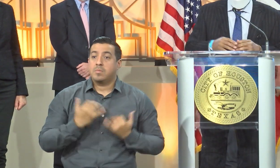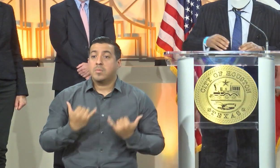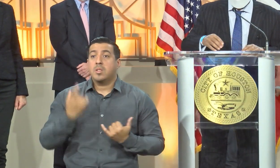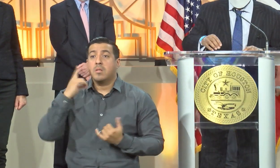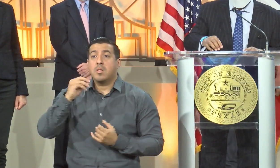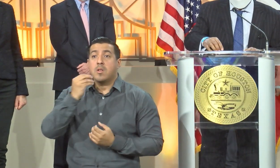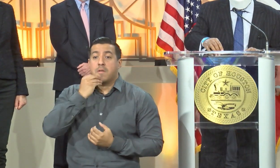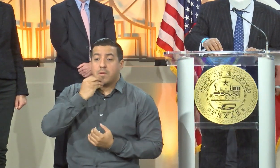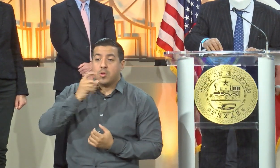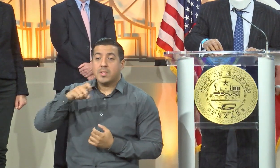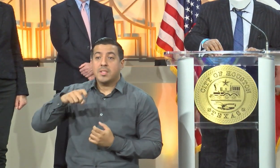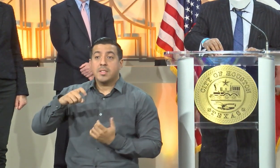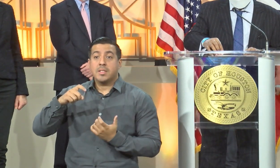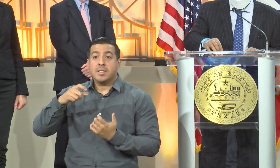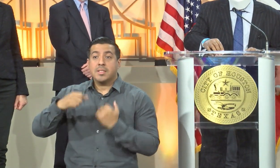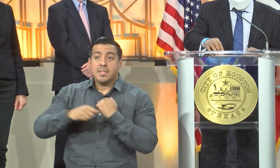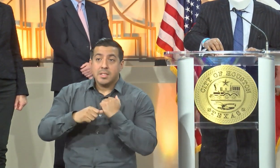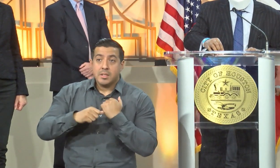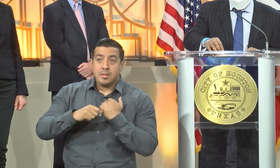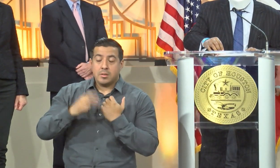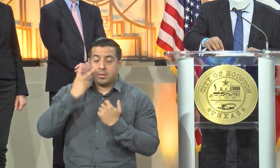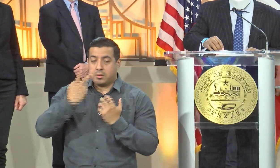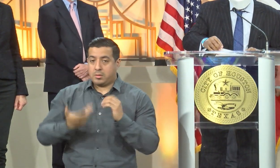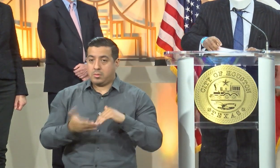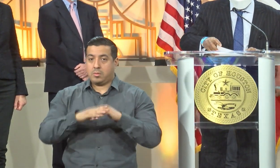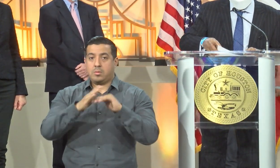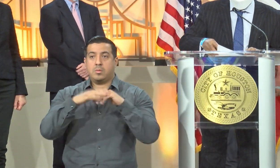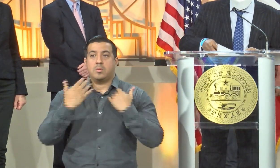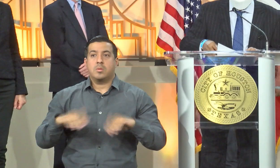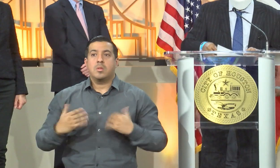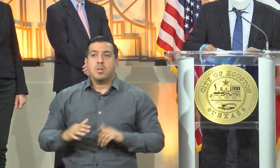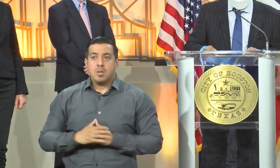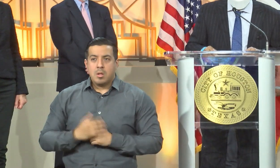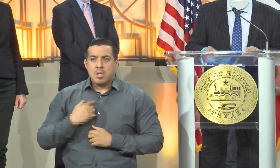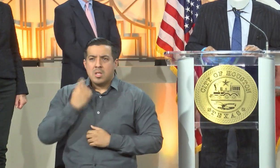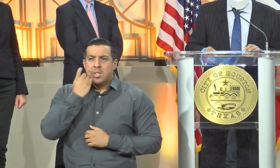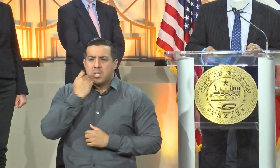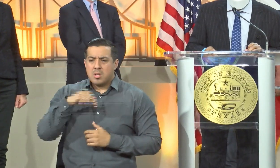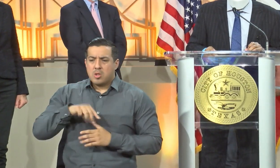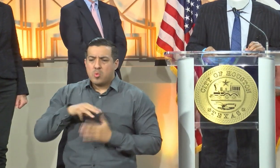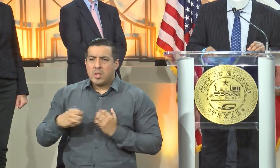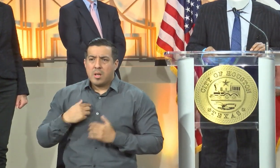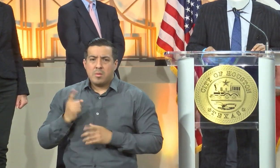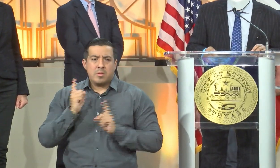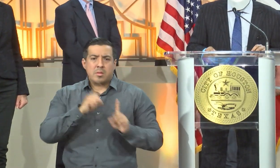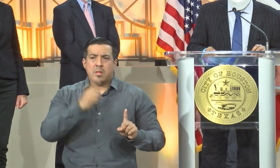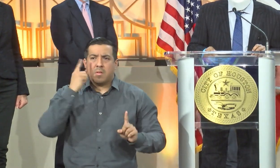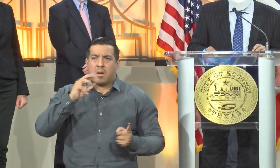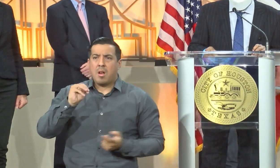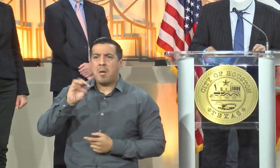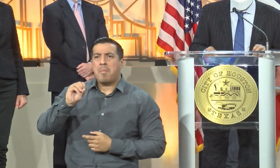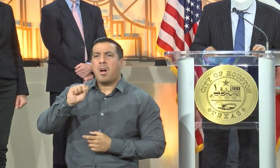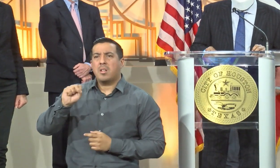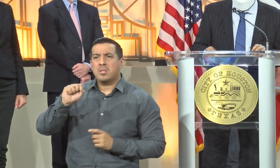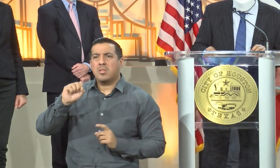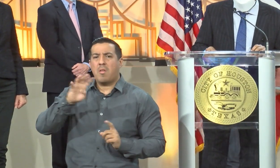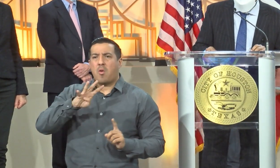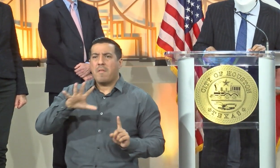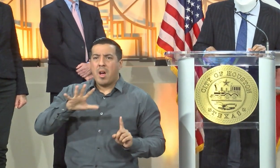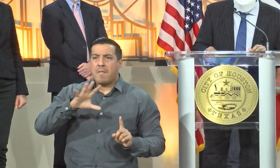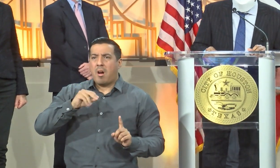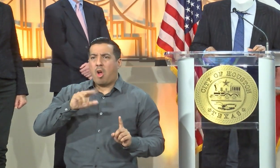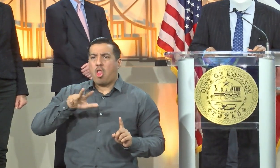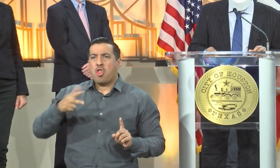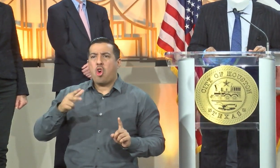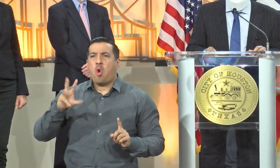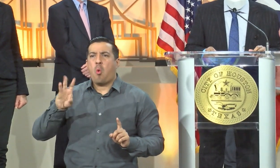pandemic has also increased greatly. Over the weekend, I was out helping with a food distribution hosted by Mos 45 in the 3rd